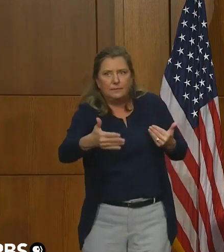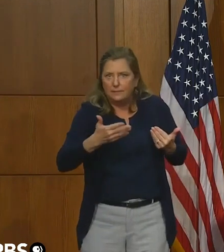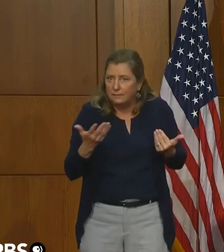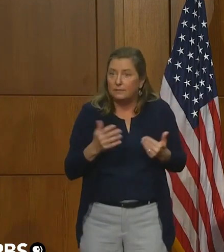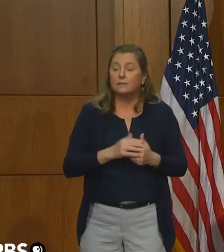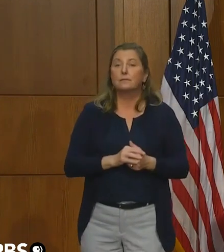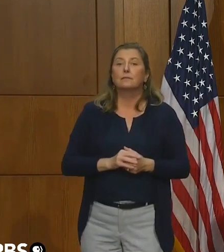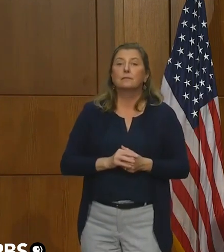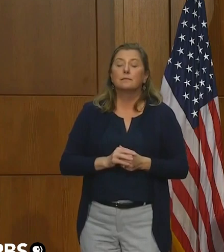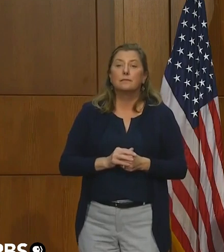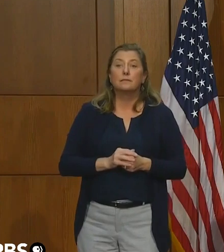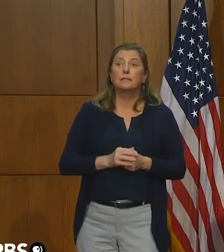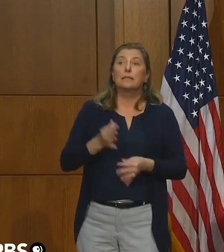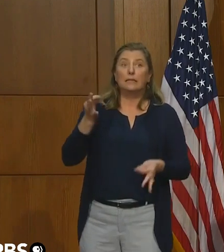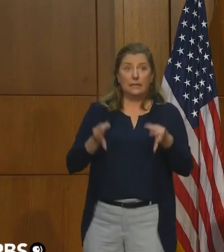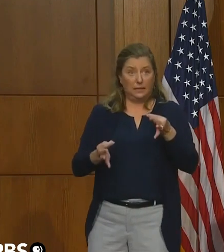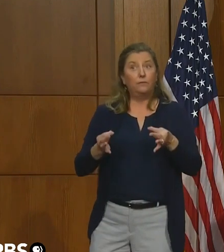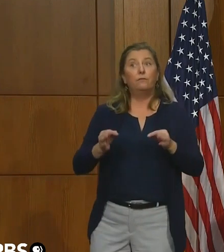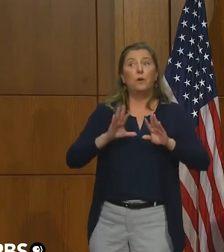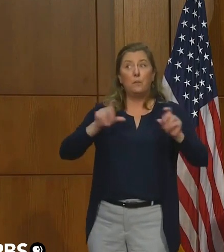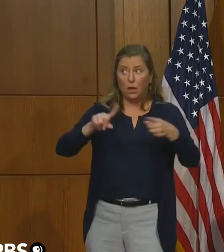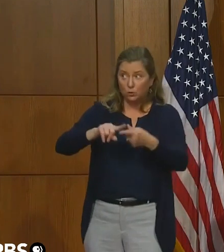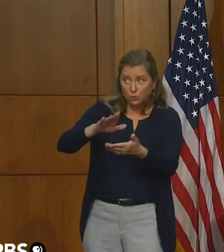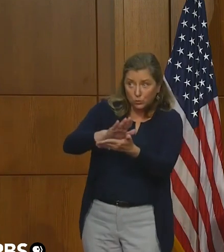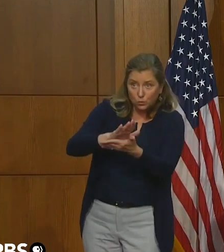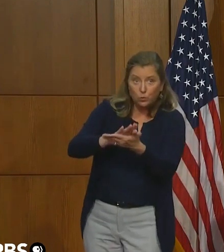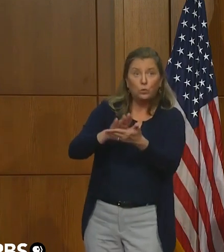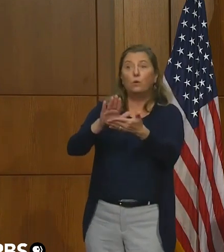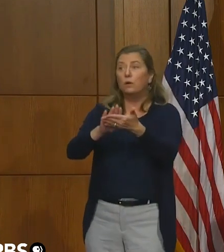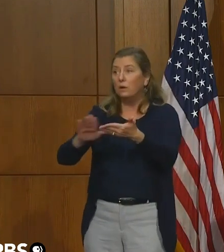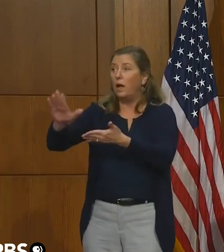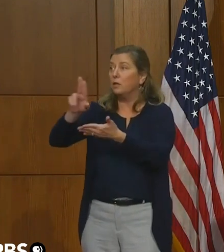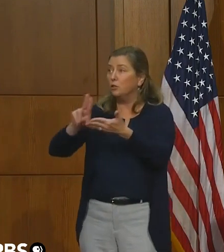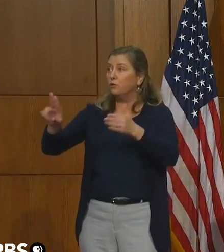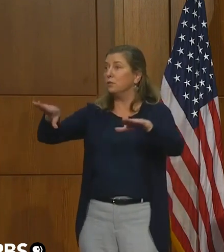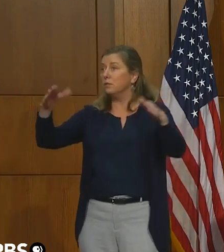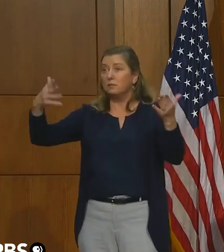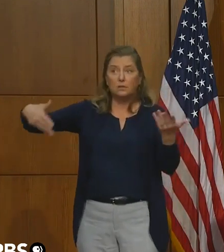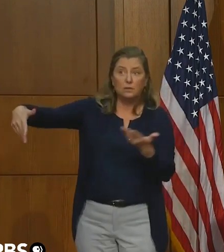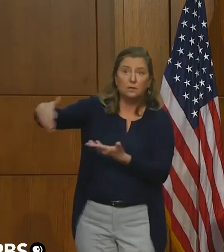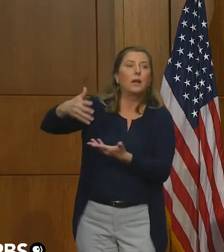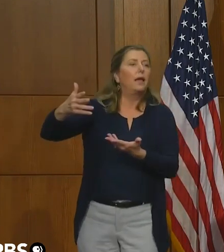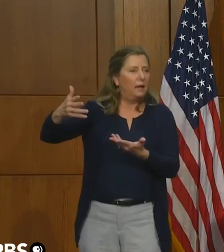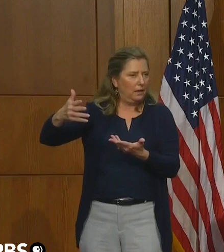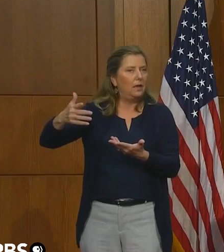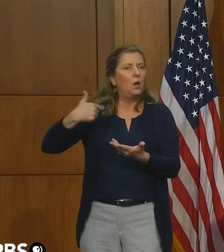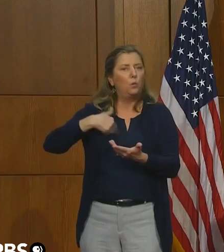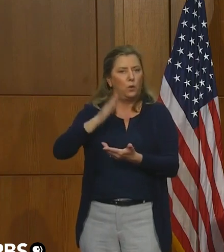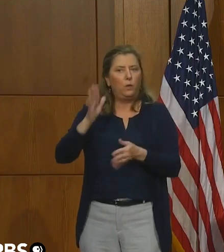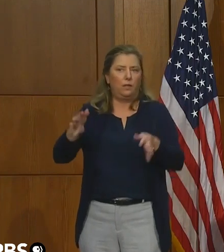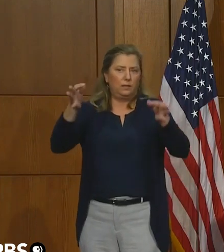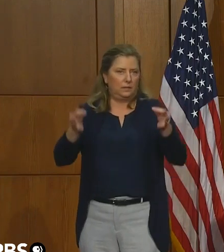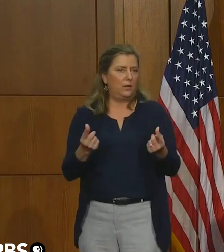if we are in our schools and on our colleges and university campuses, we'll certainly make a decision regarding using